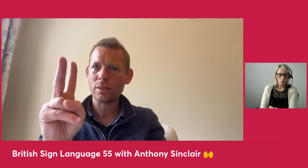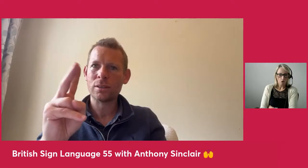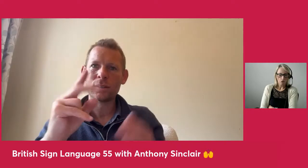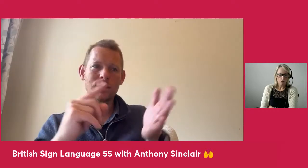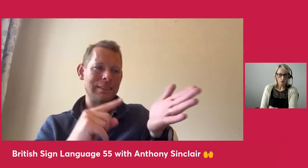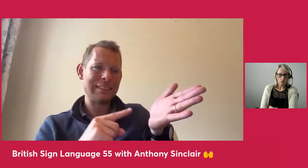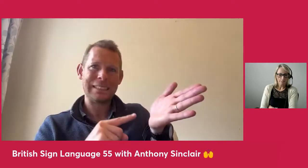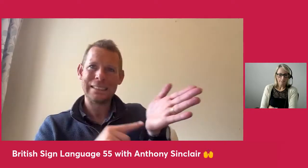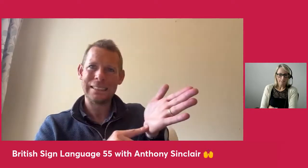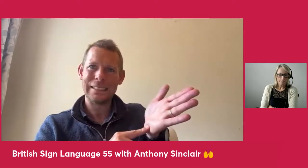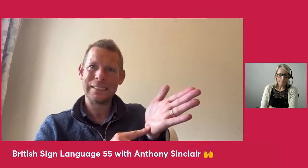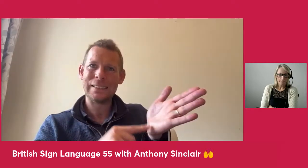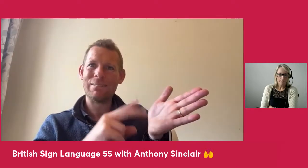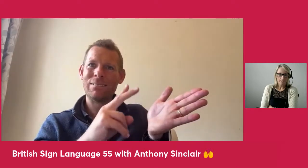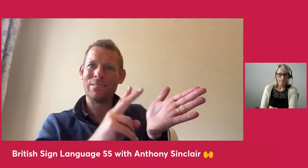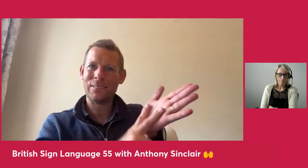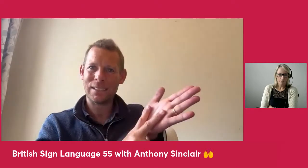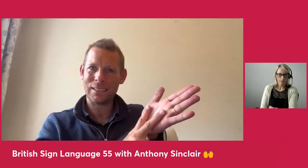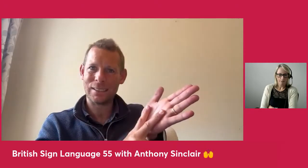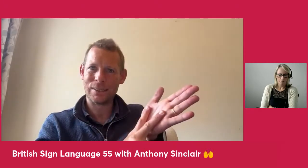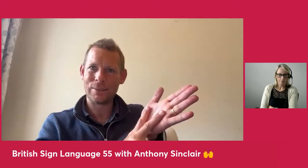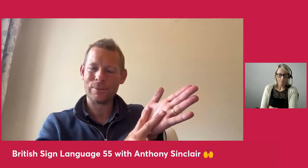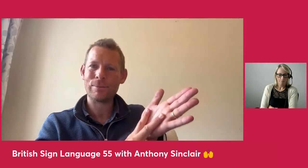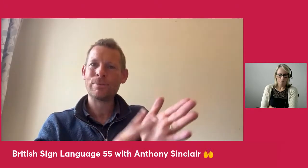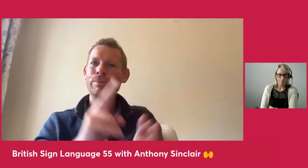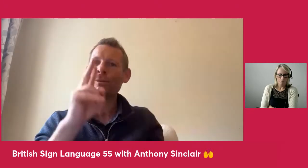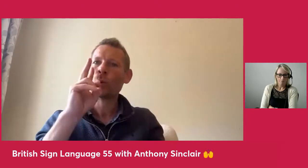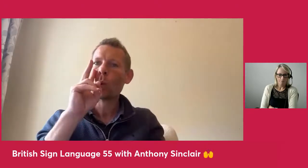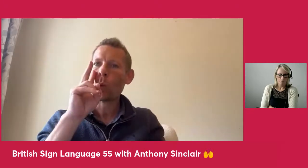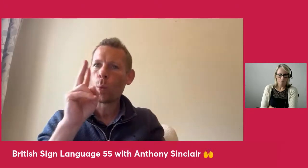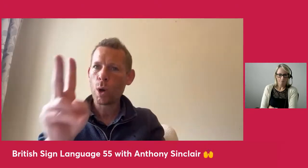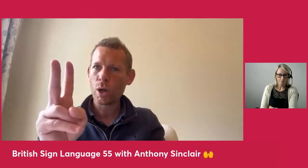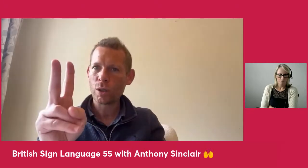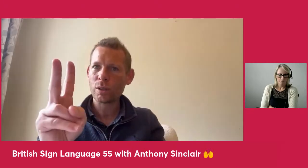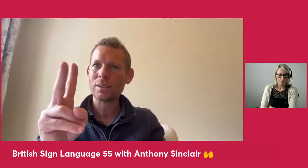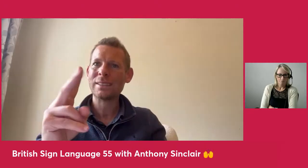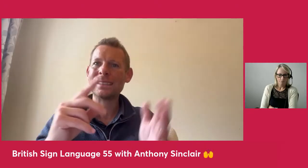So watch TV.